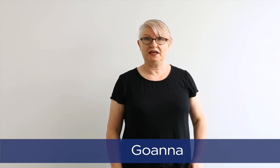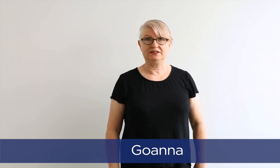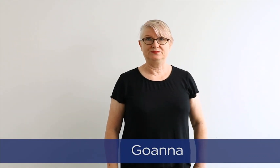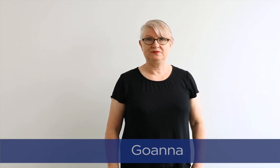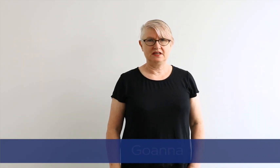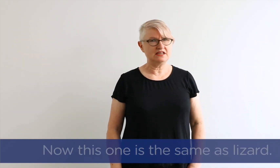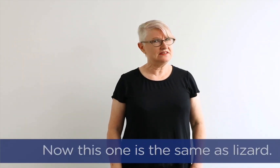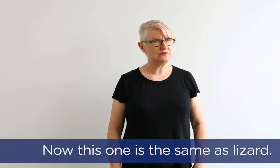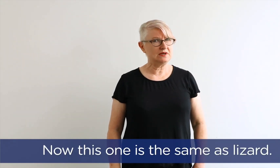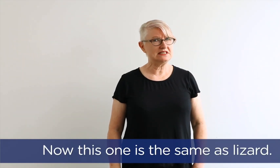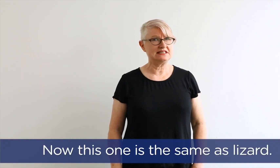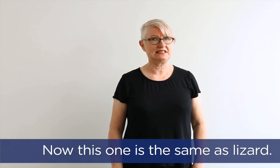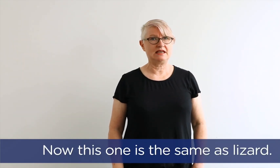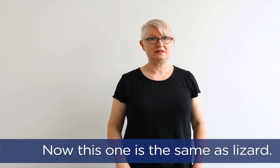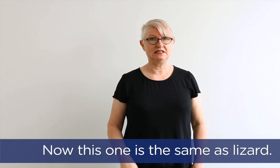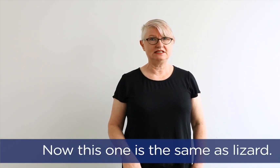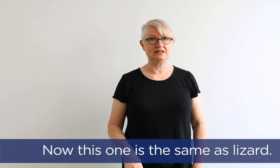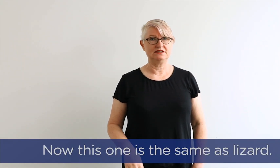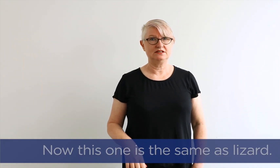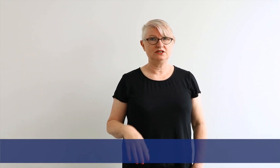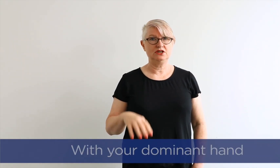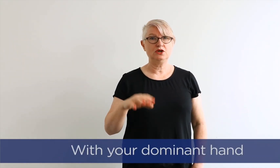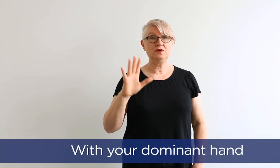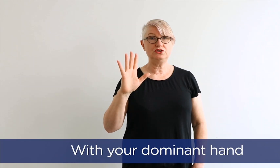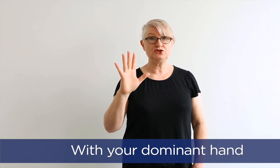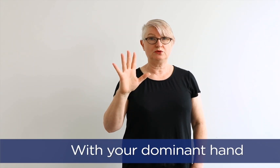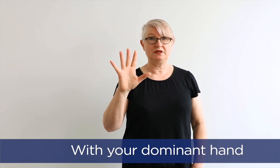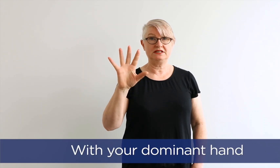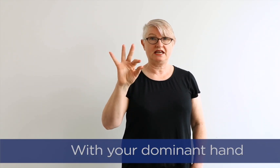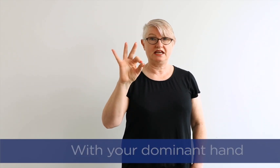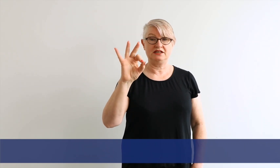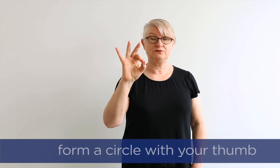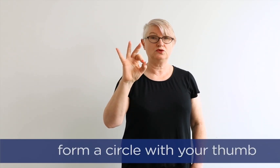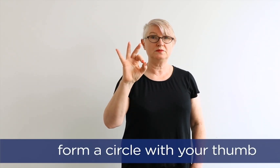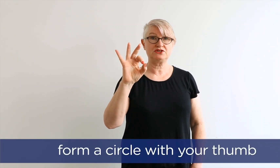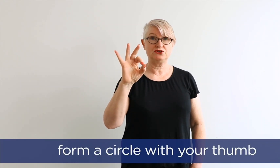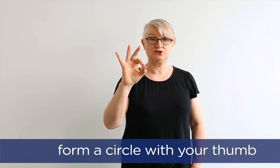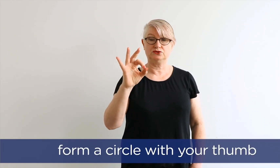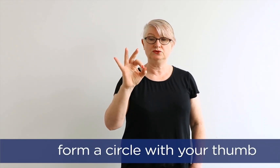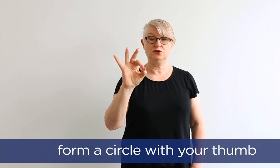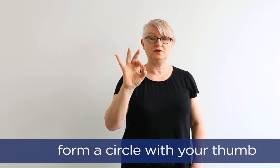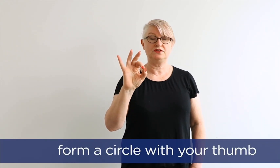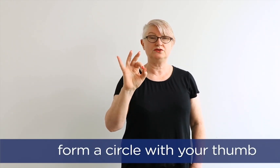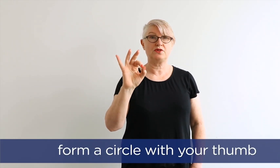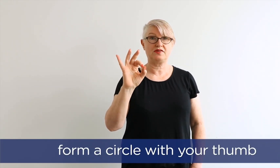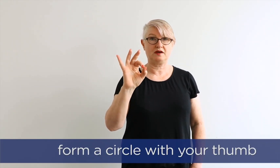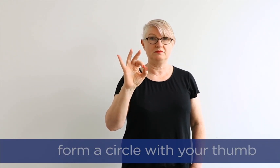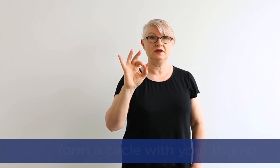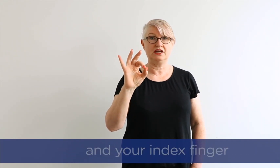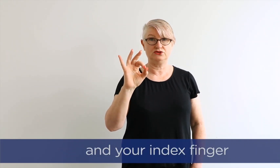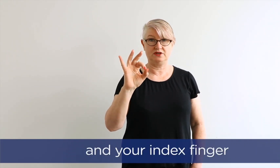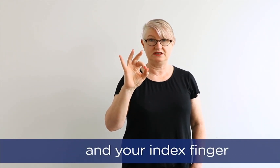Goanna. Now this one is the same as lizard. With your dominant hand, form a circle with your thumb and your index